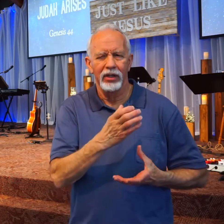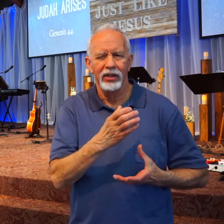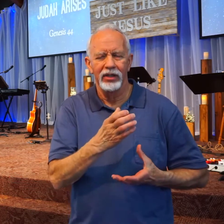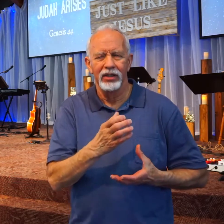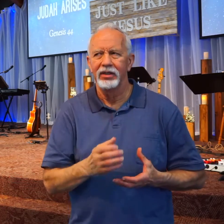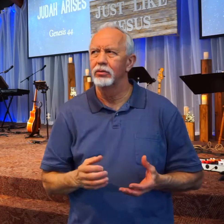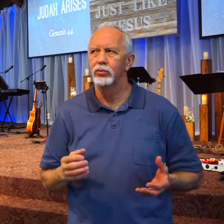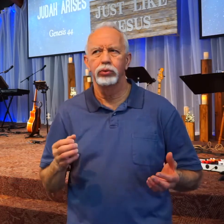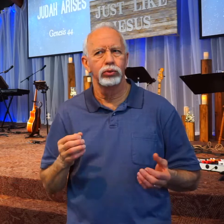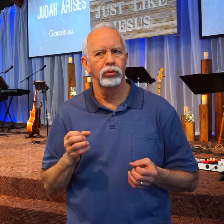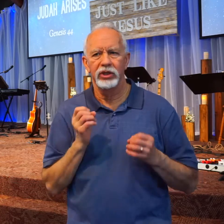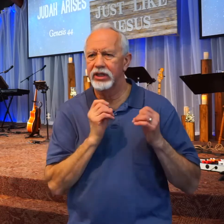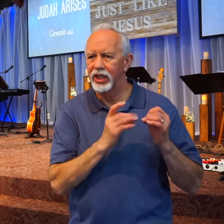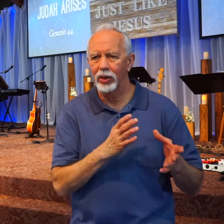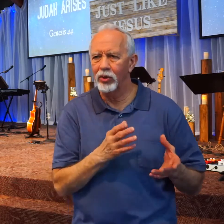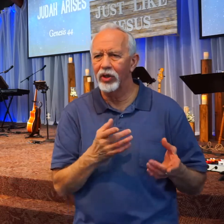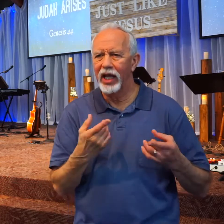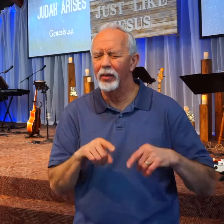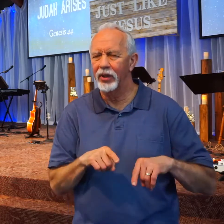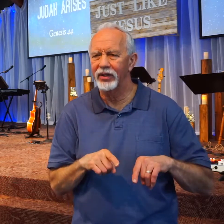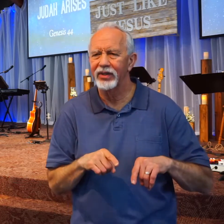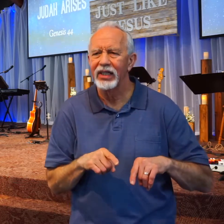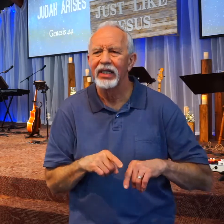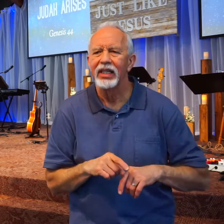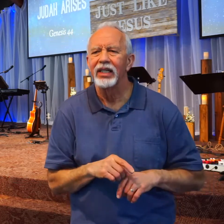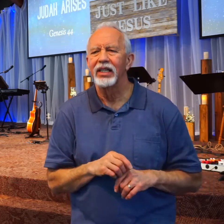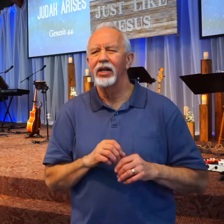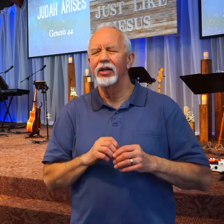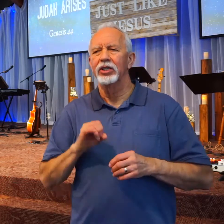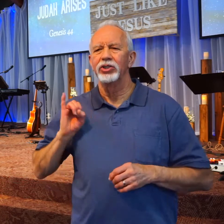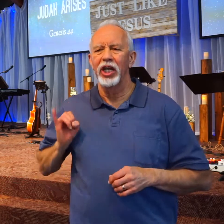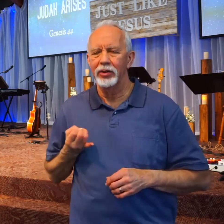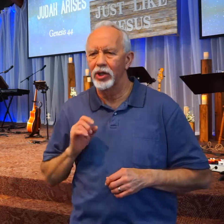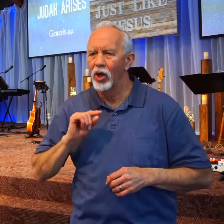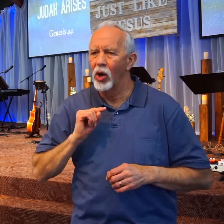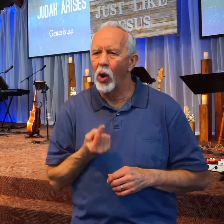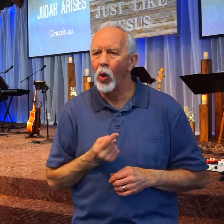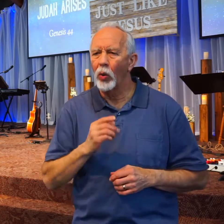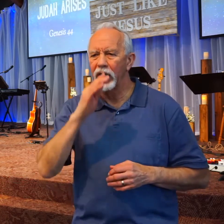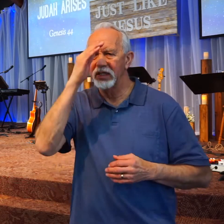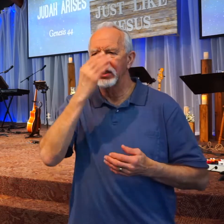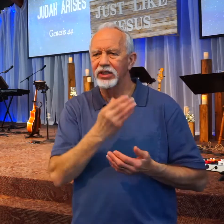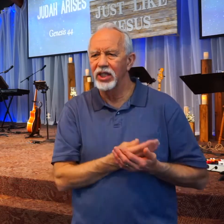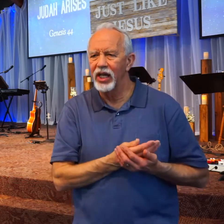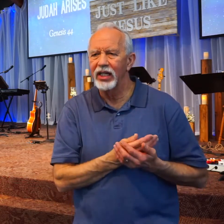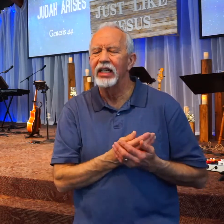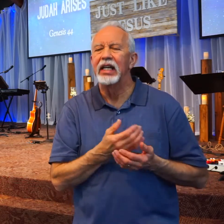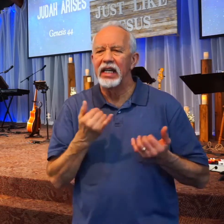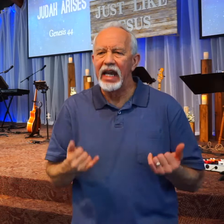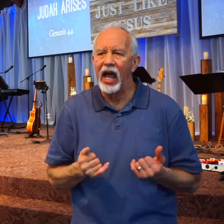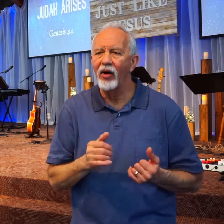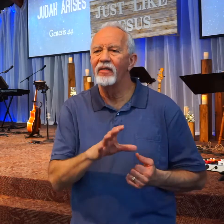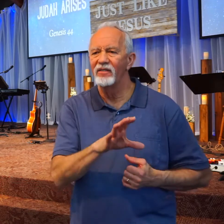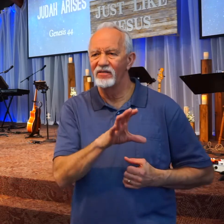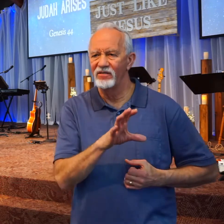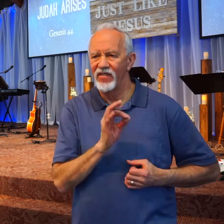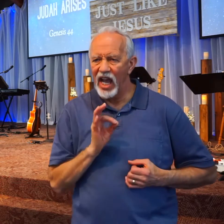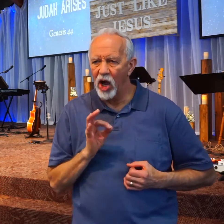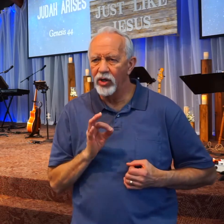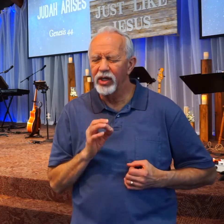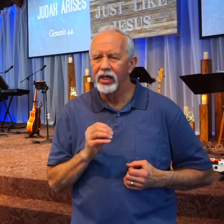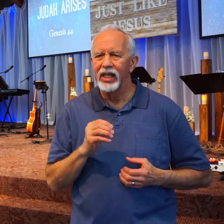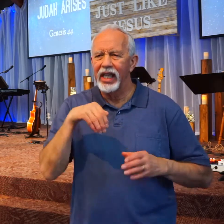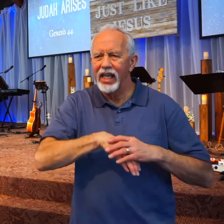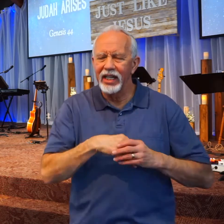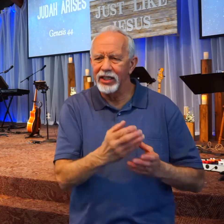Jacob's precious son, Rachel's lone remaining son, now condemned to death by their own words. And